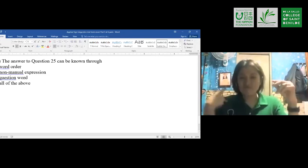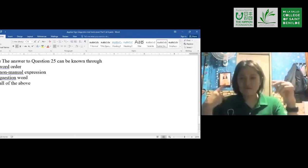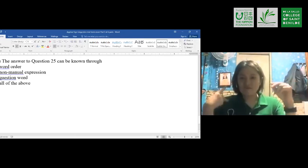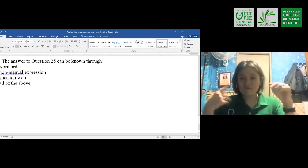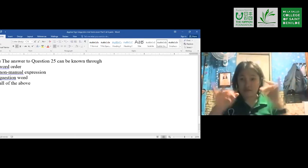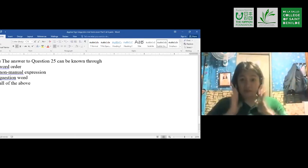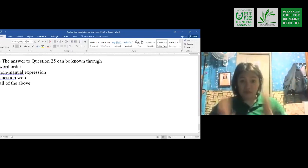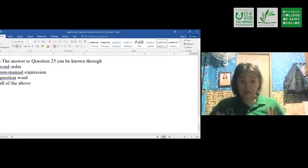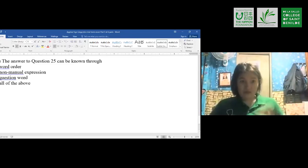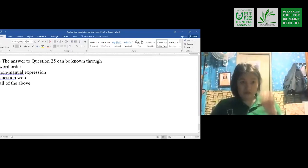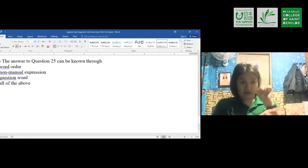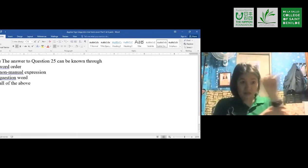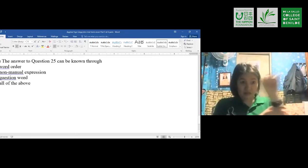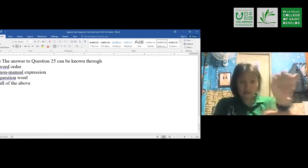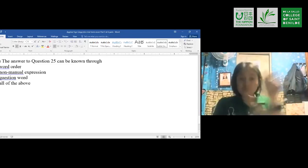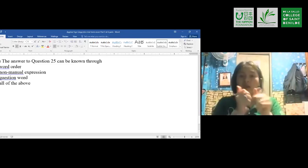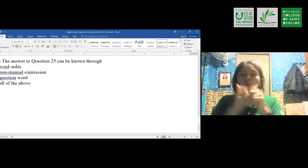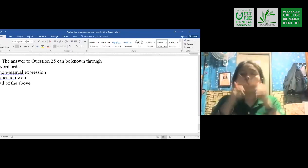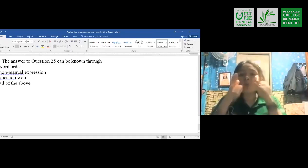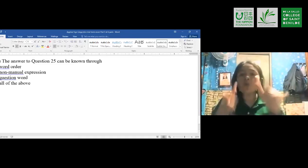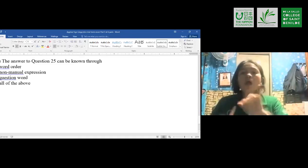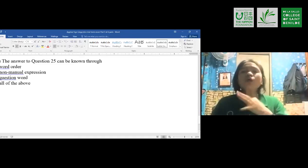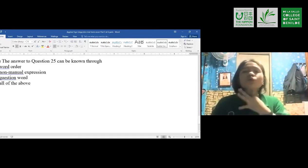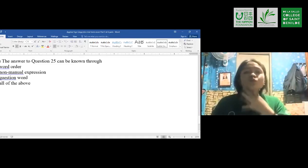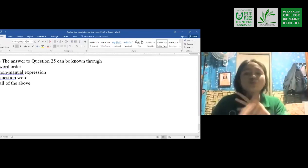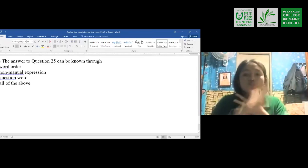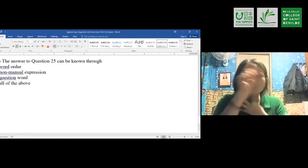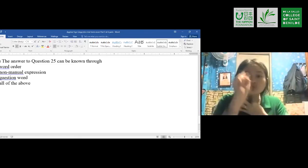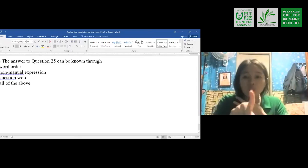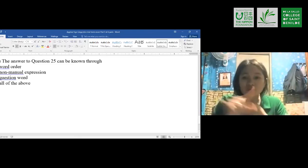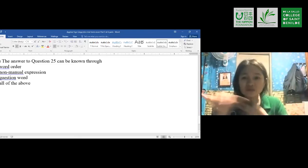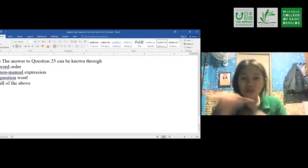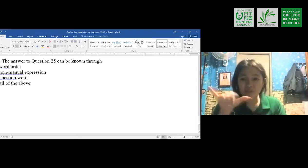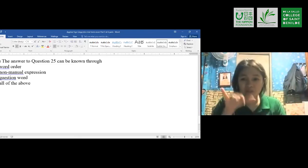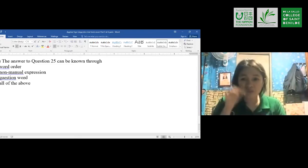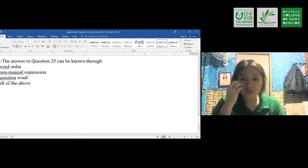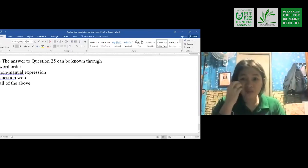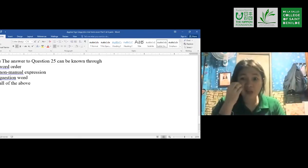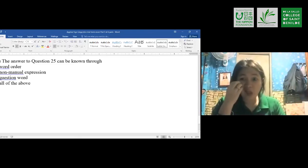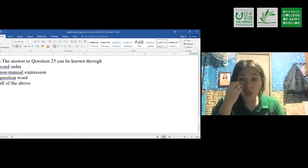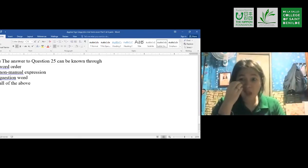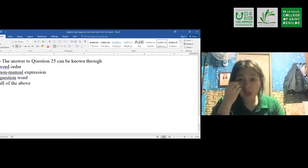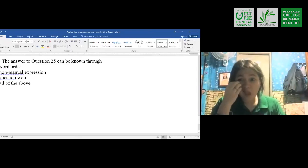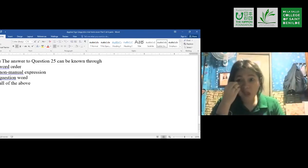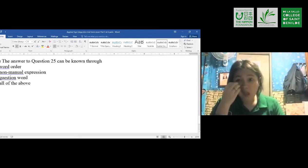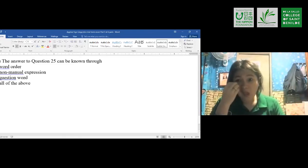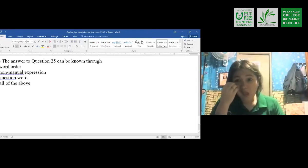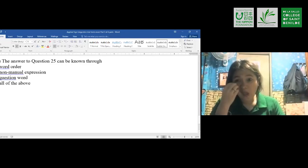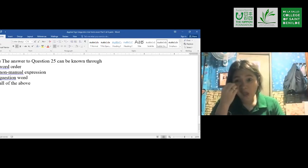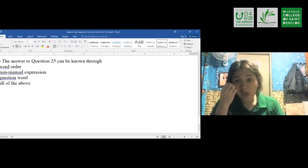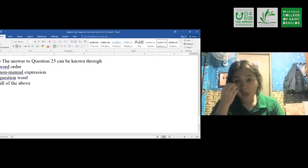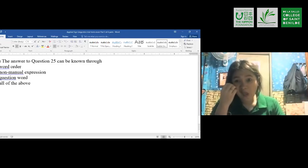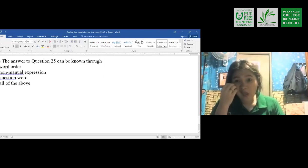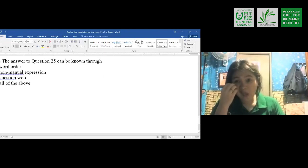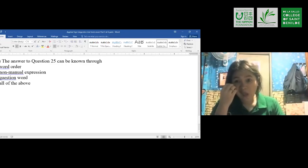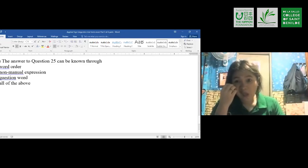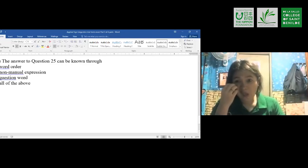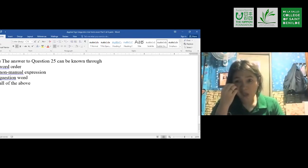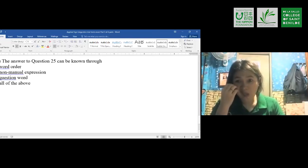I saw the body movement there. So Is